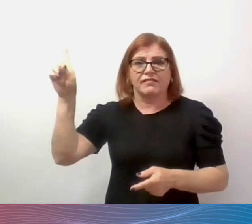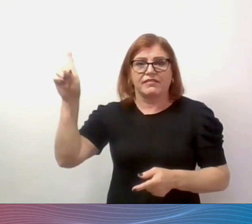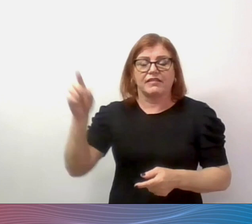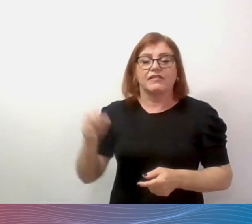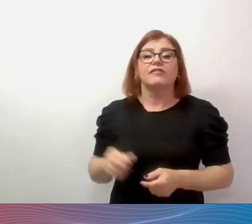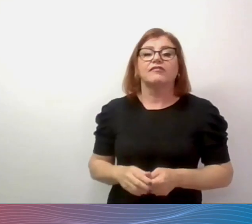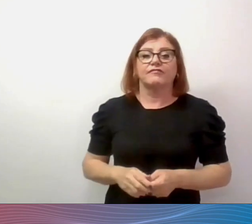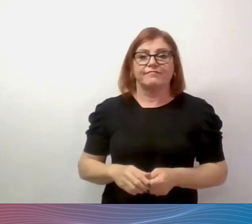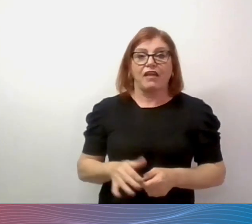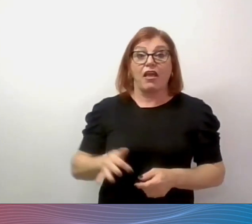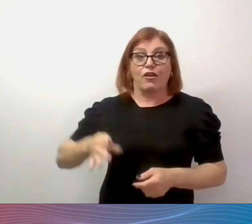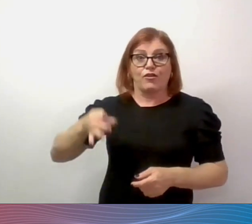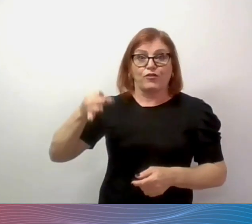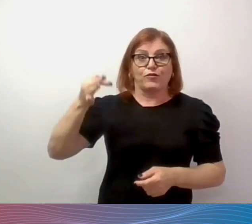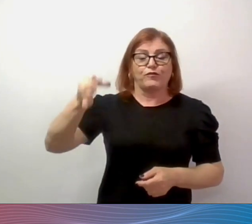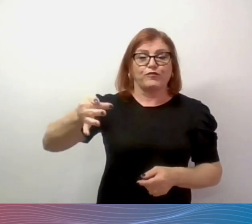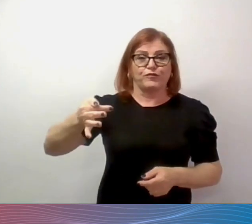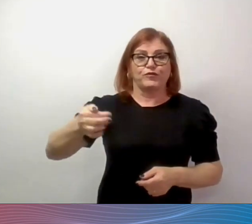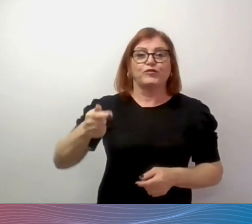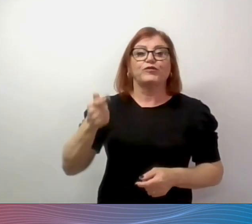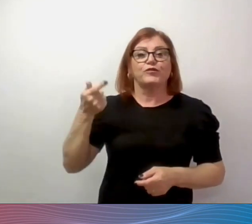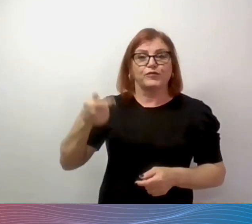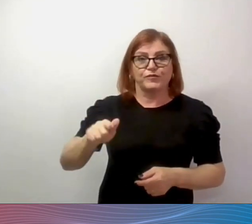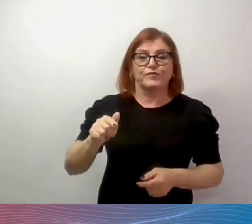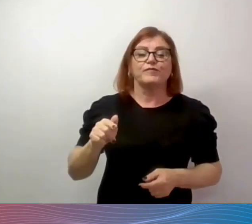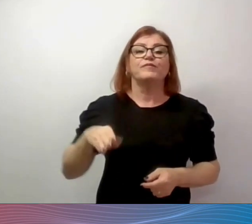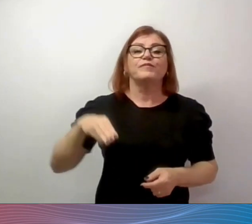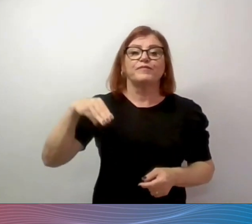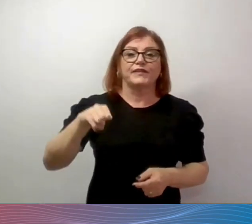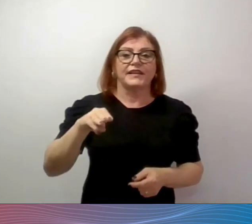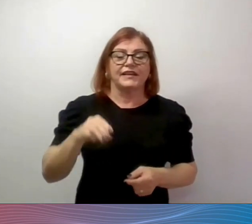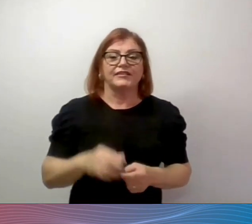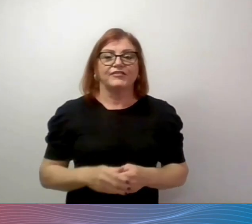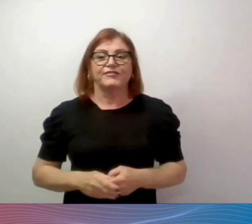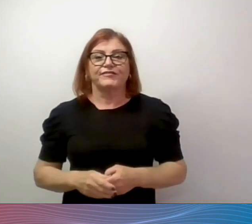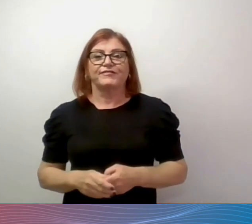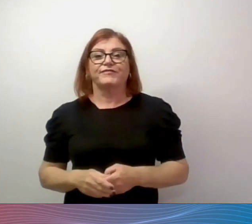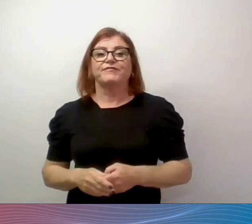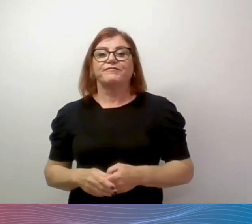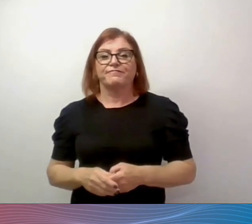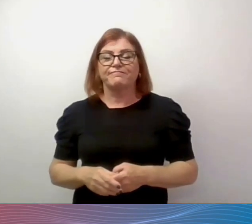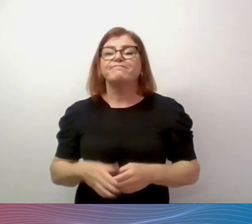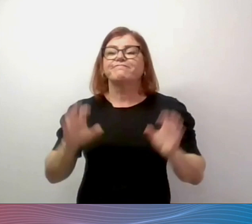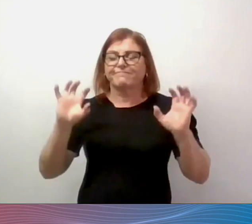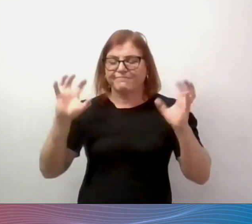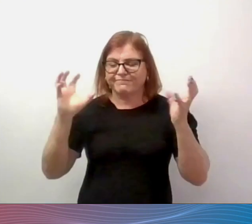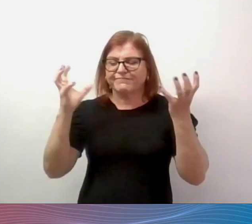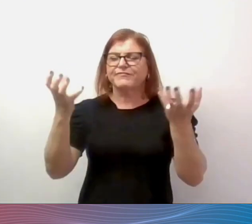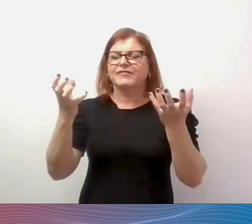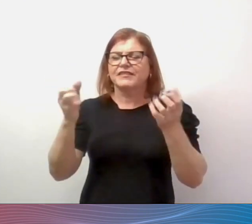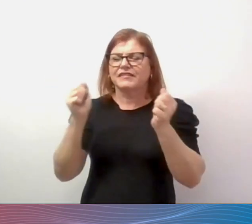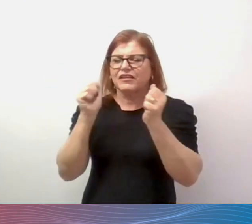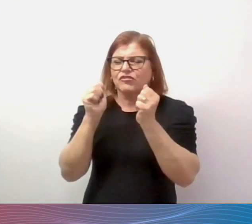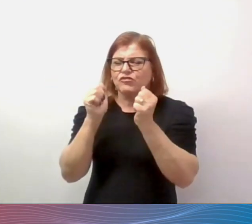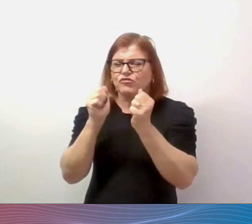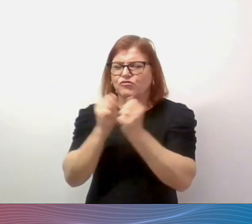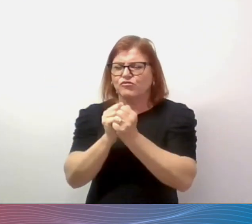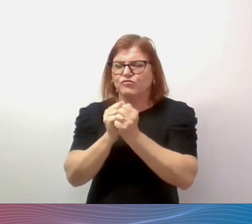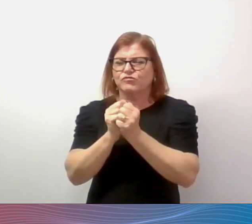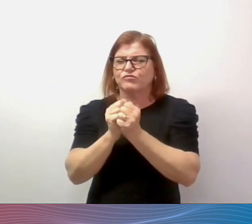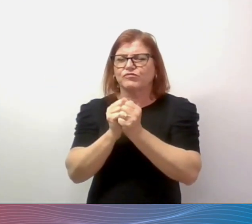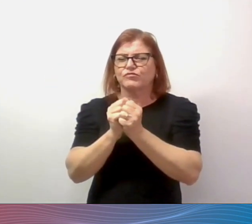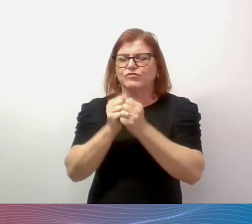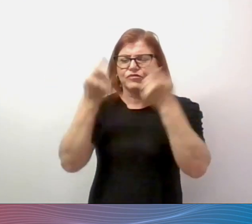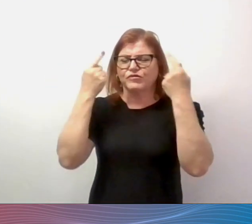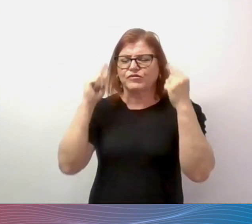will happen at the millennium. Com os remanescentes de Israel. With the remnant of Israel. Mas a